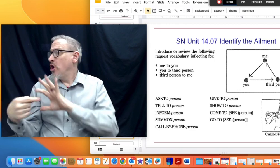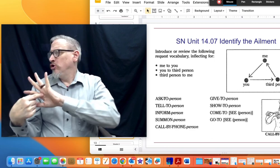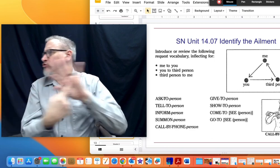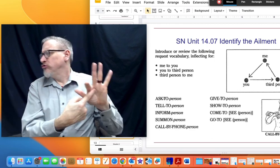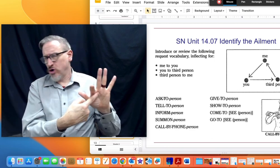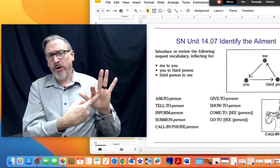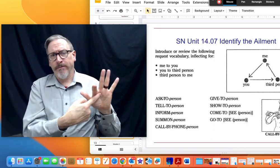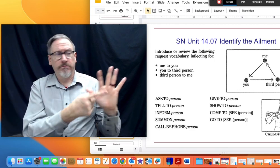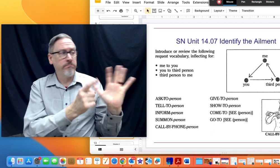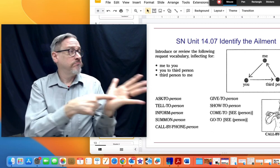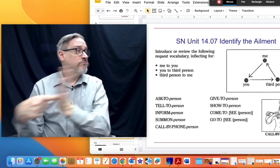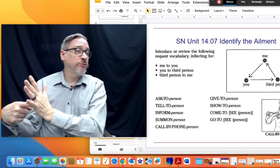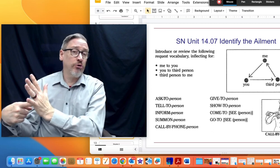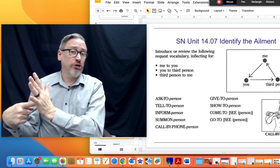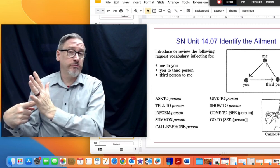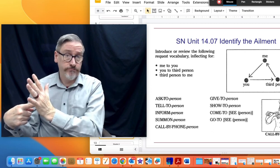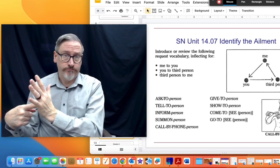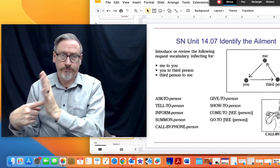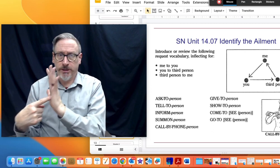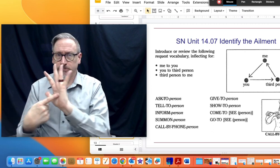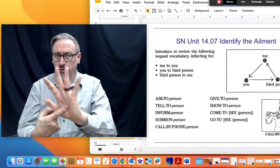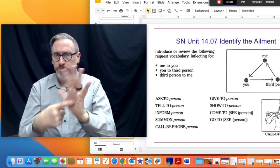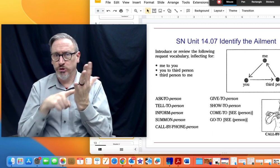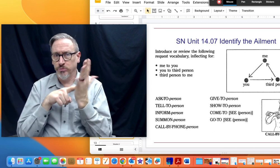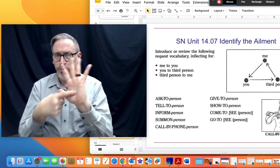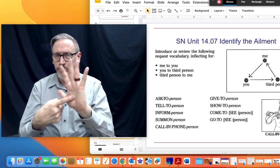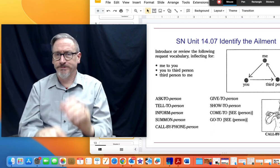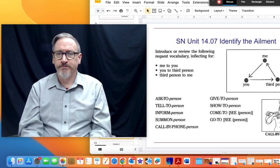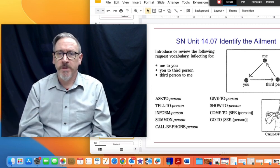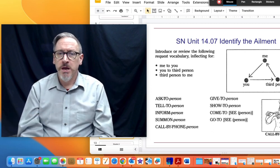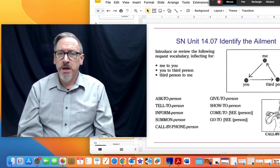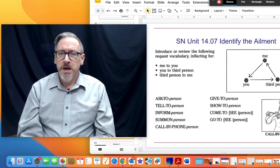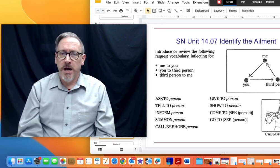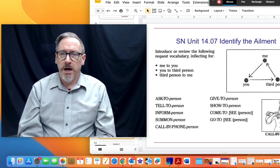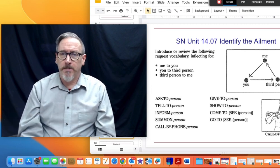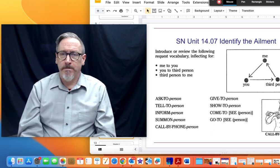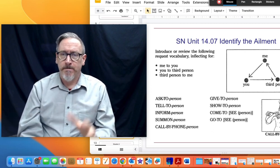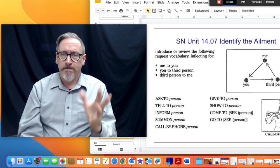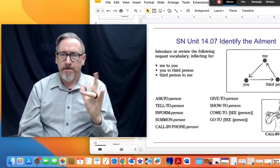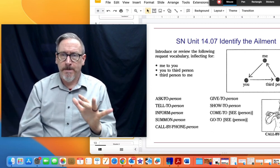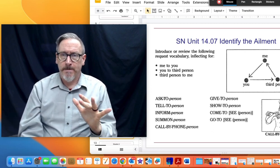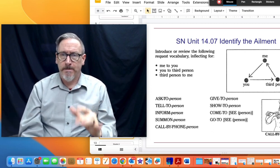direction. Show him. Show her. Shoot.